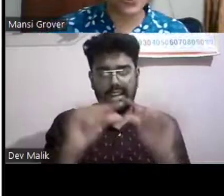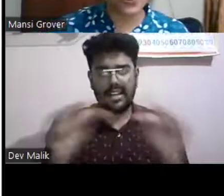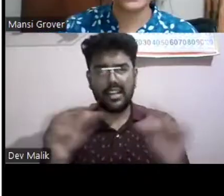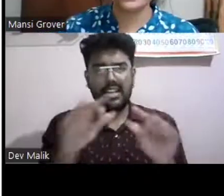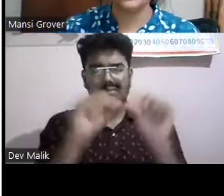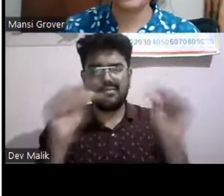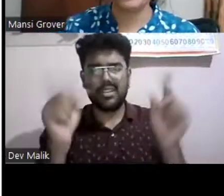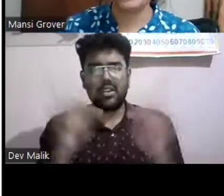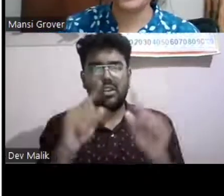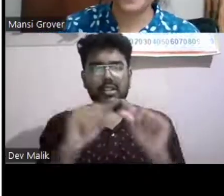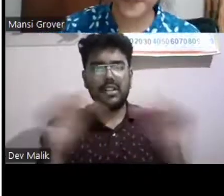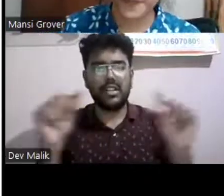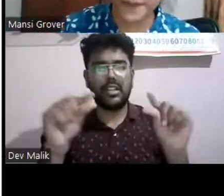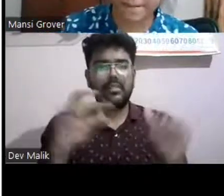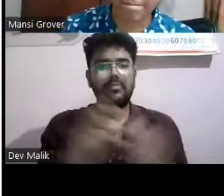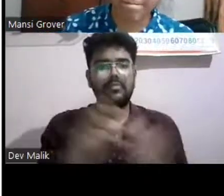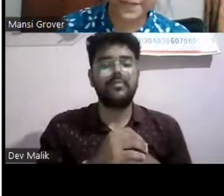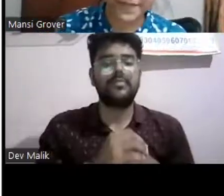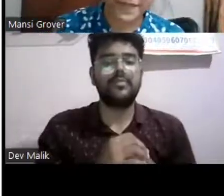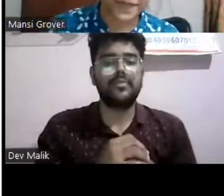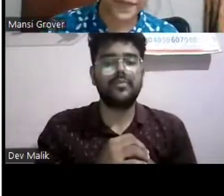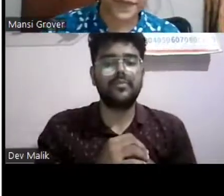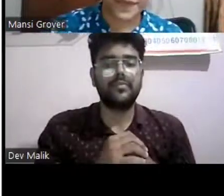to disability?